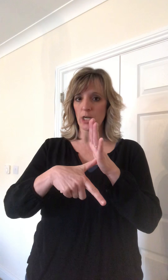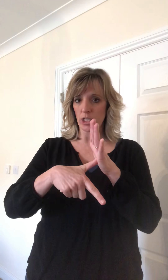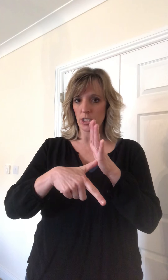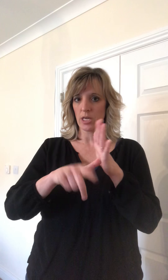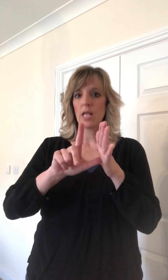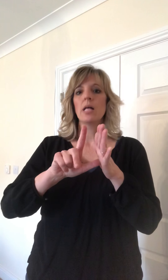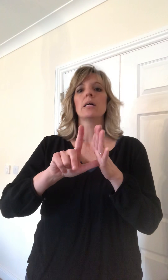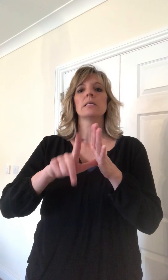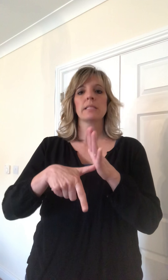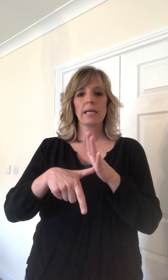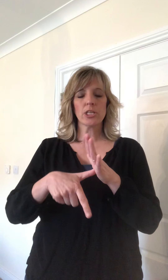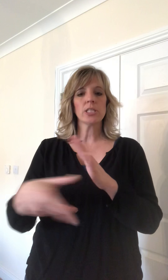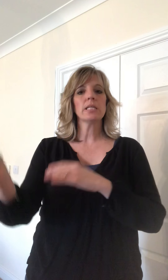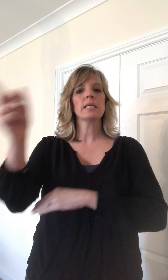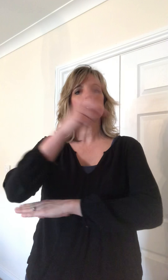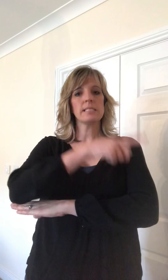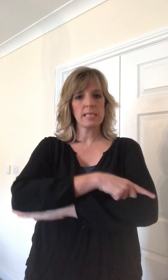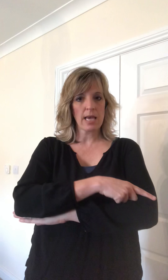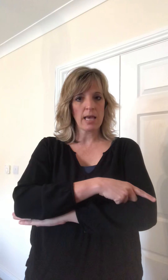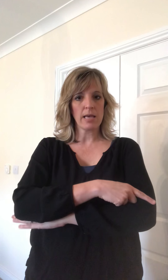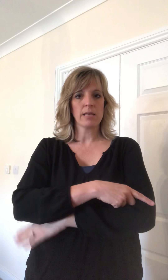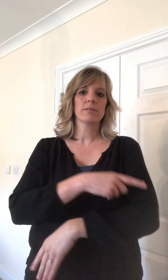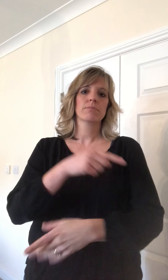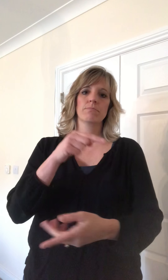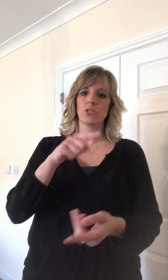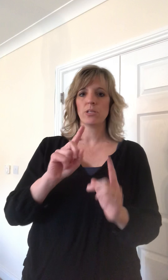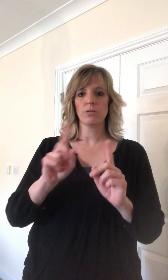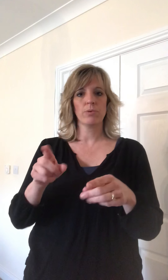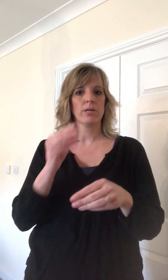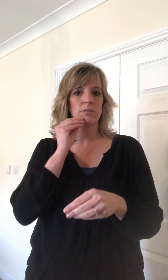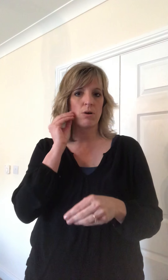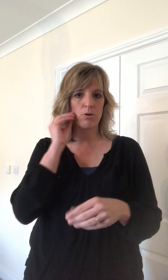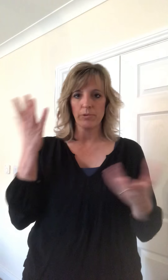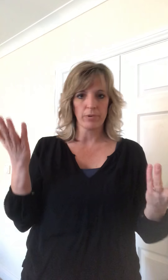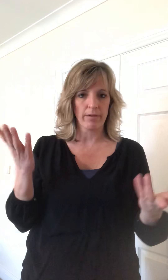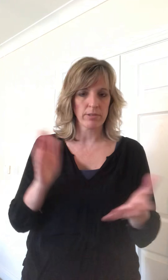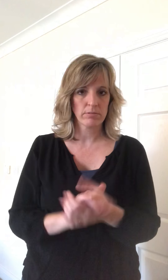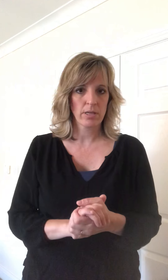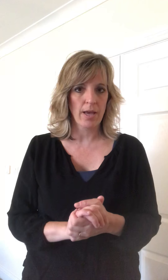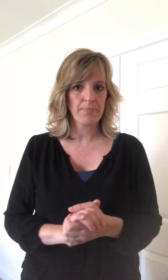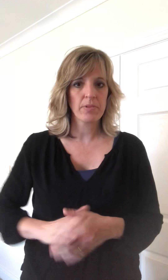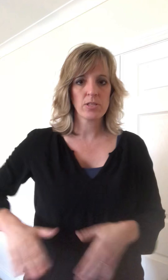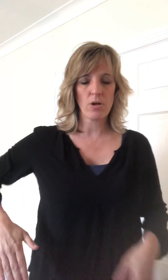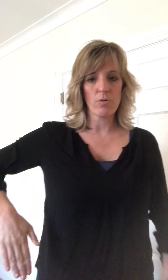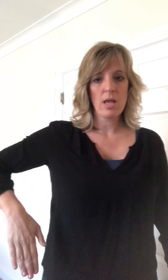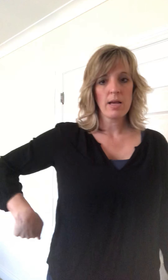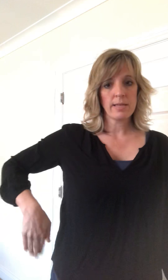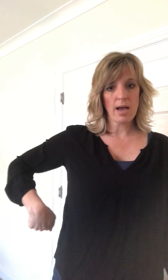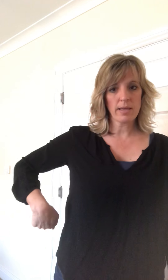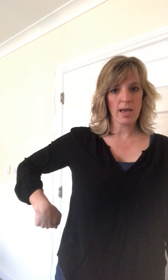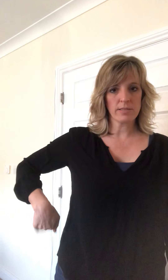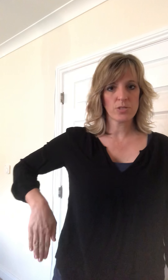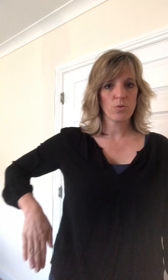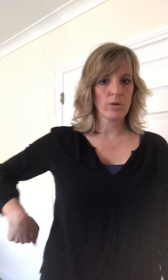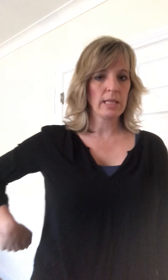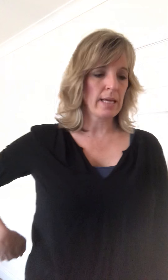later. Later in the day, she went home or whatever, okay? So not yet or late.